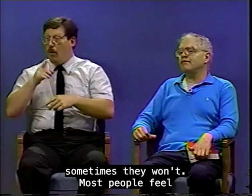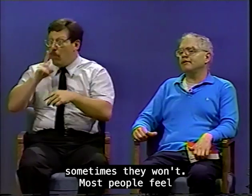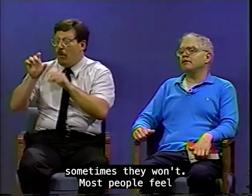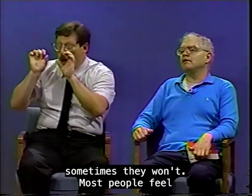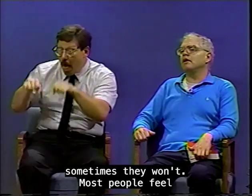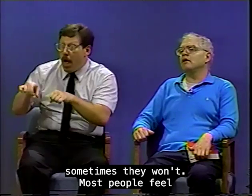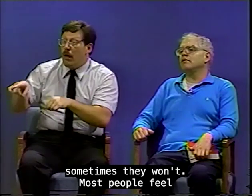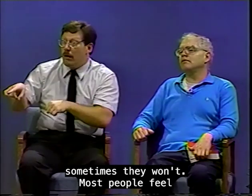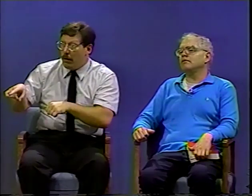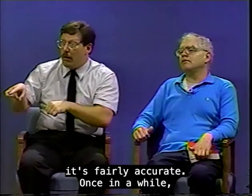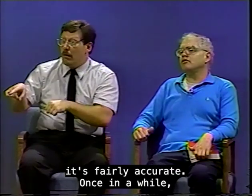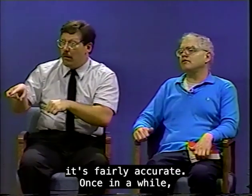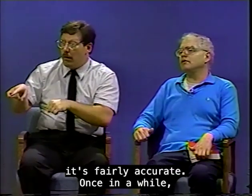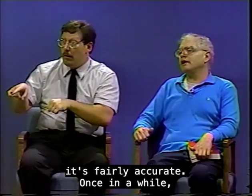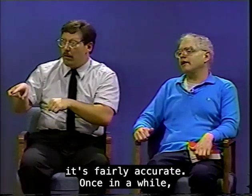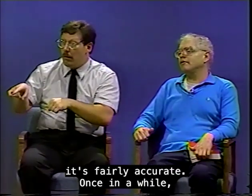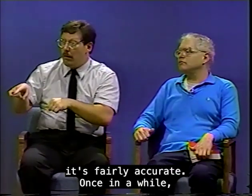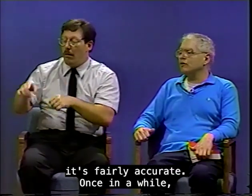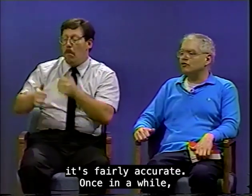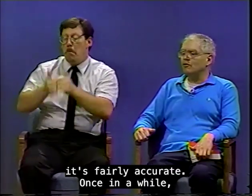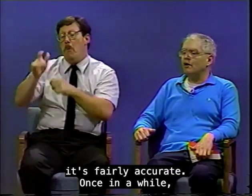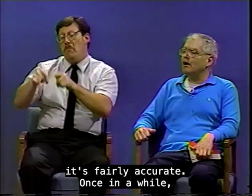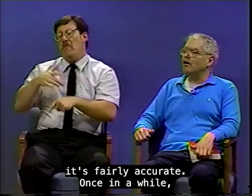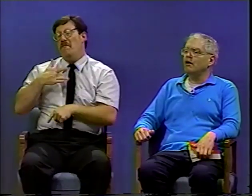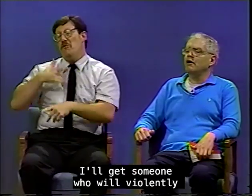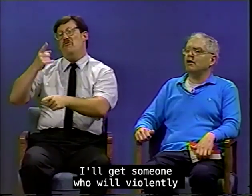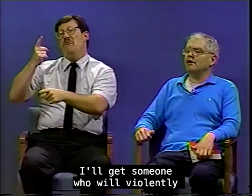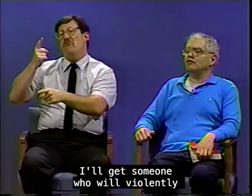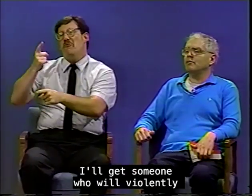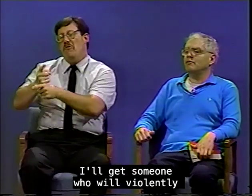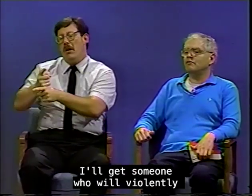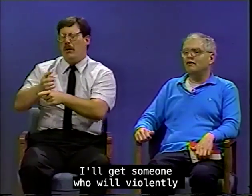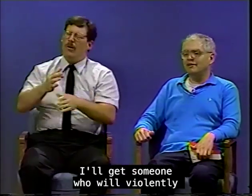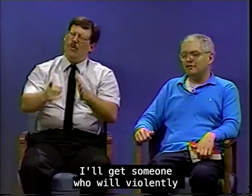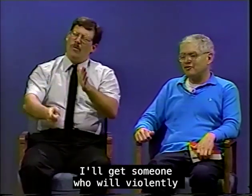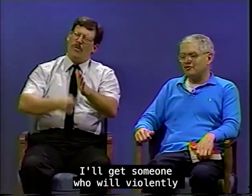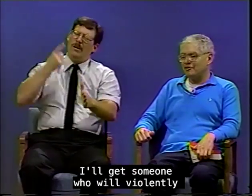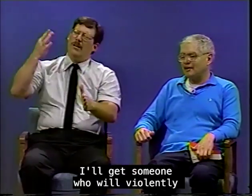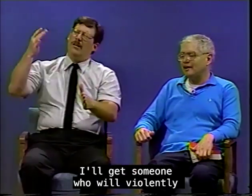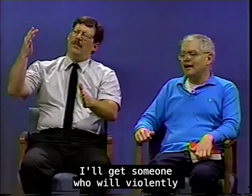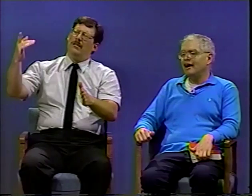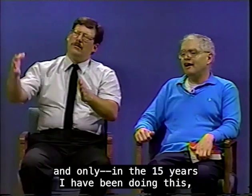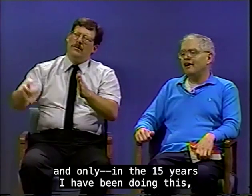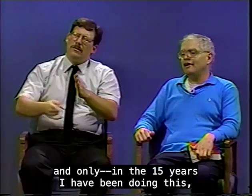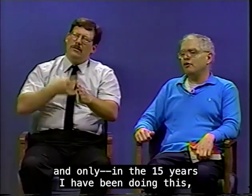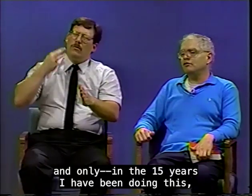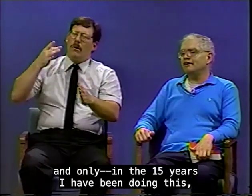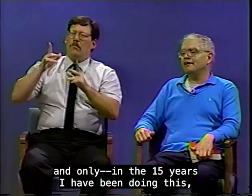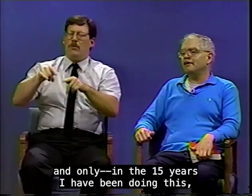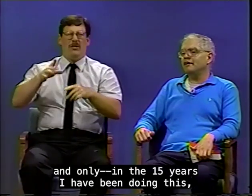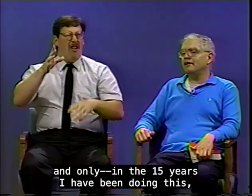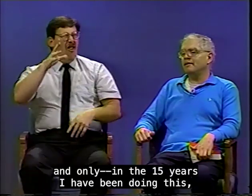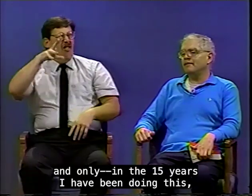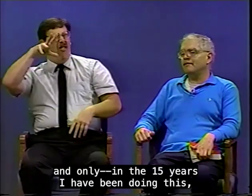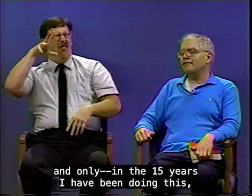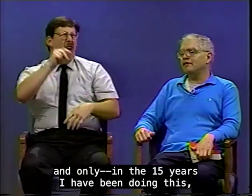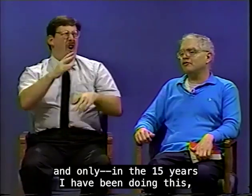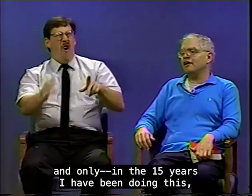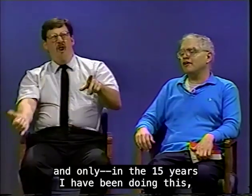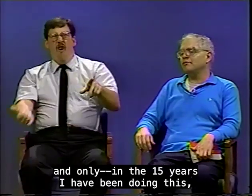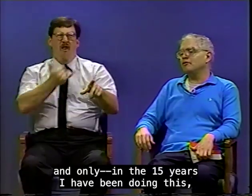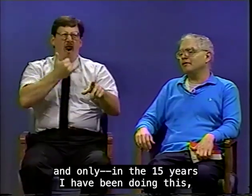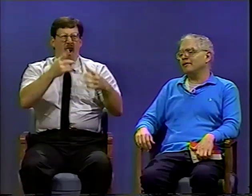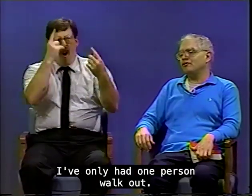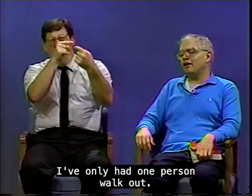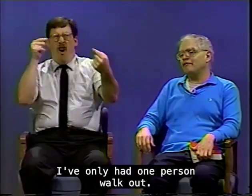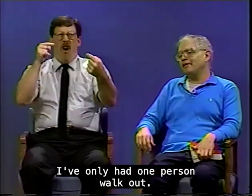people feel it's fairly accurate. Once in a while, I'll get someone who will violently disagree. In the 15 years I